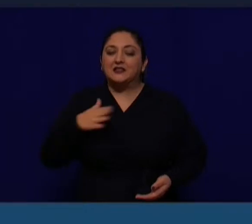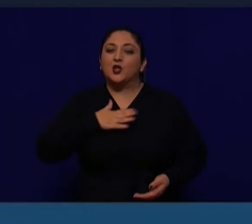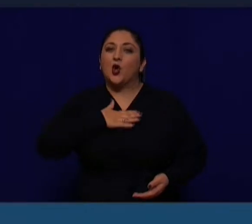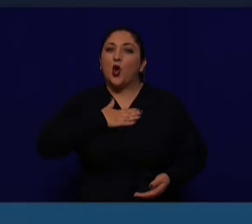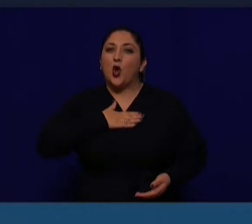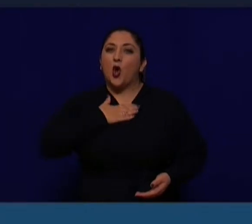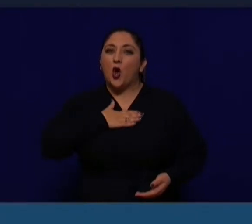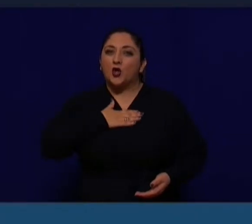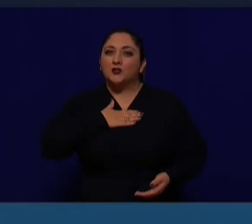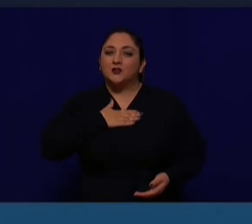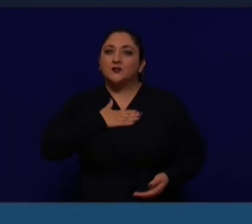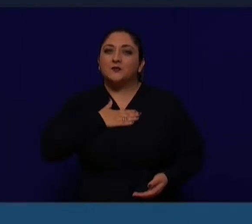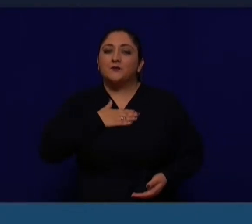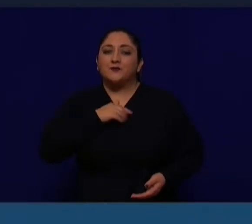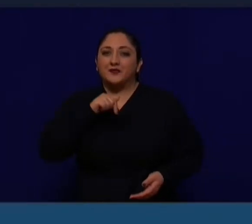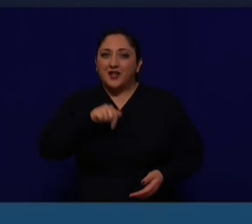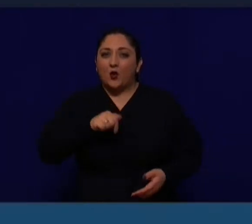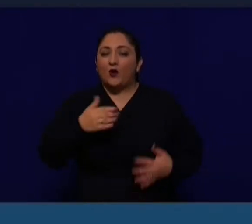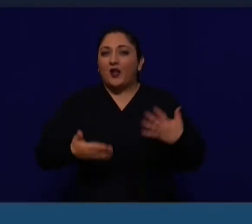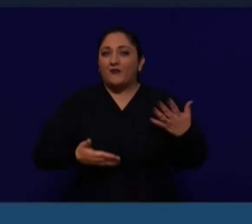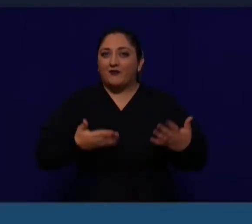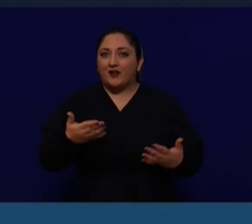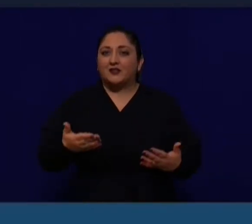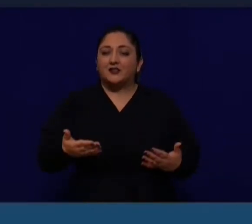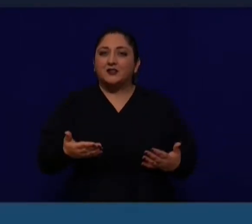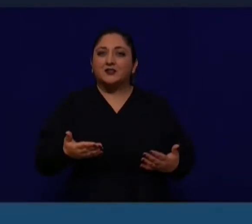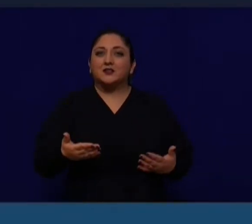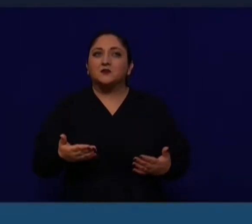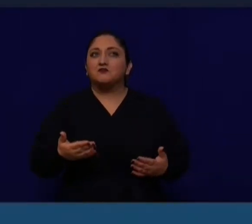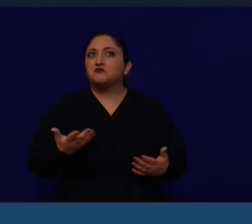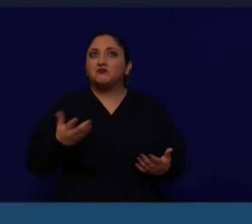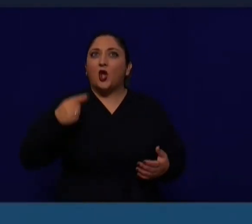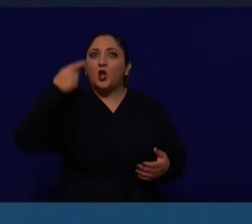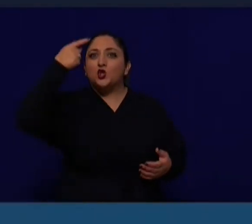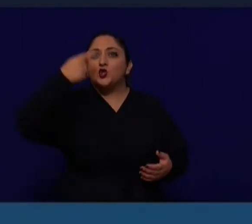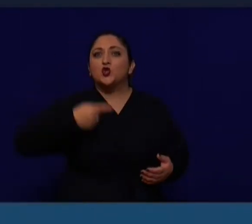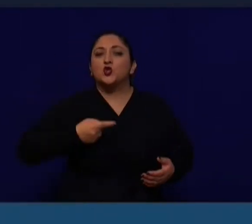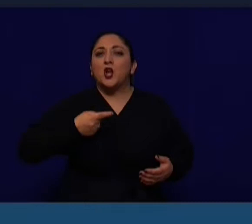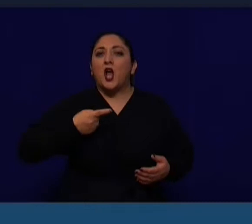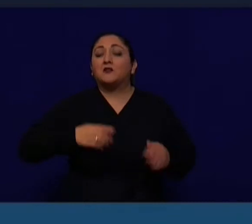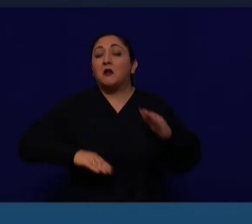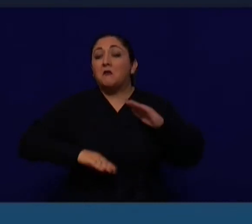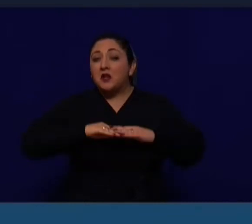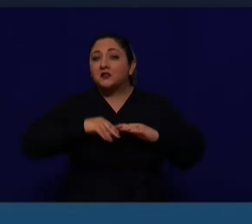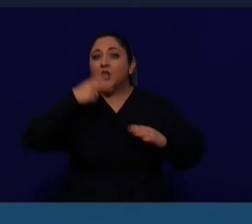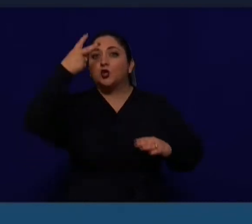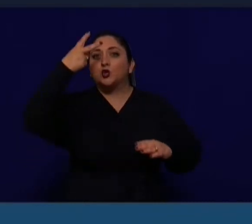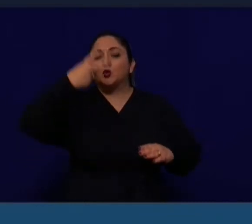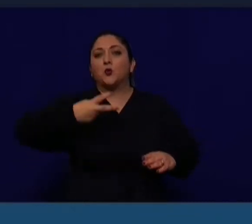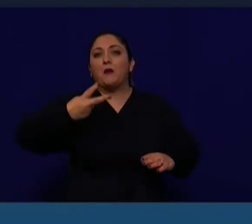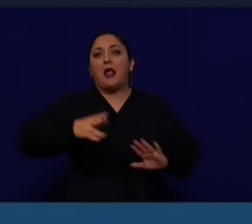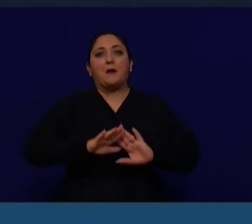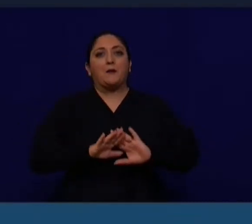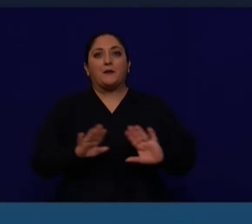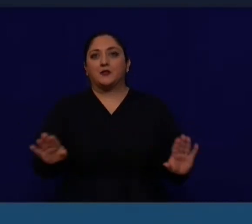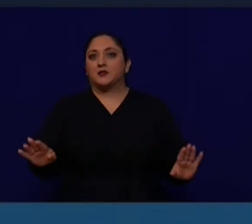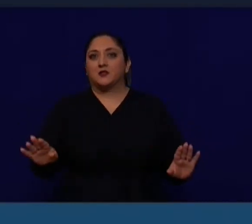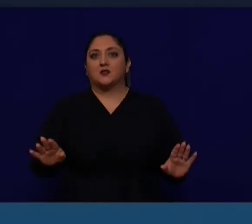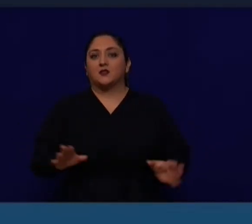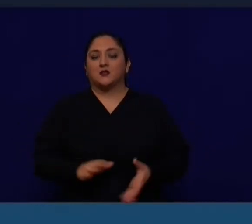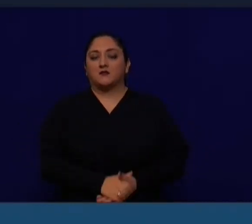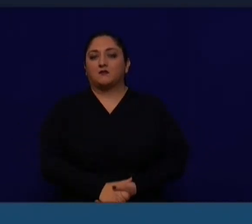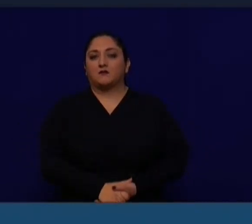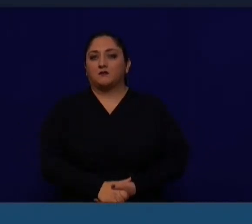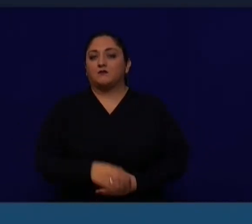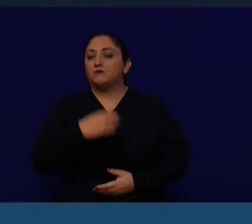effects ikunu dawn idumu biss bejn ġurnata jew inkella jumejn. Jiġifieri dak huwa l-average ta' kemm persuna